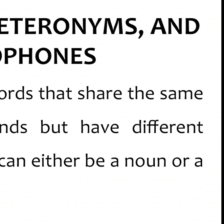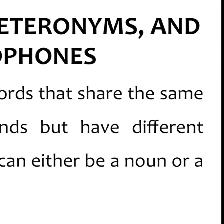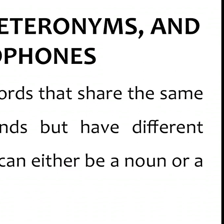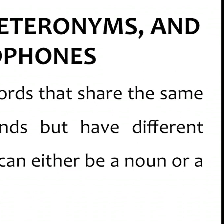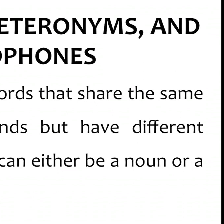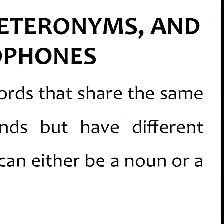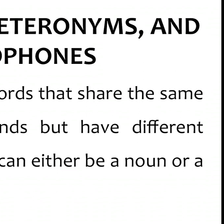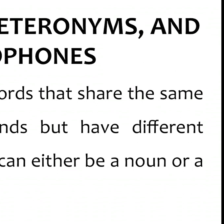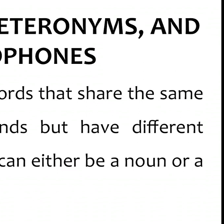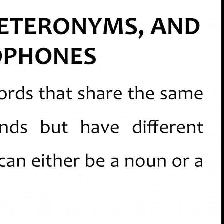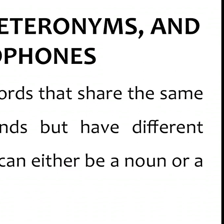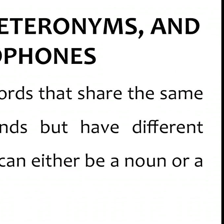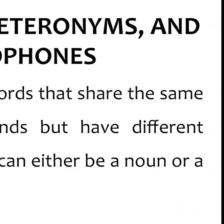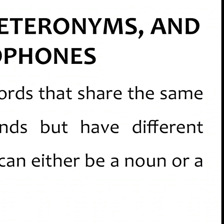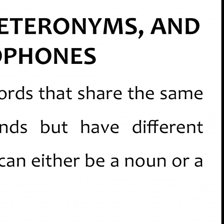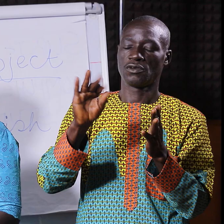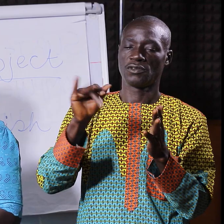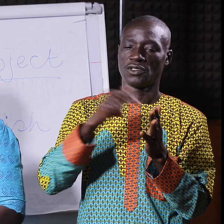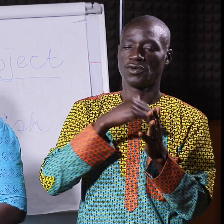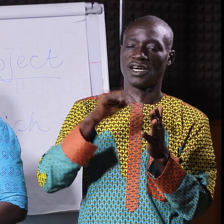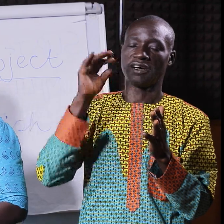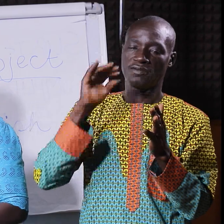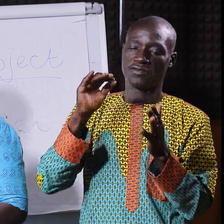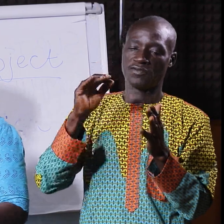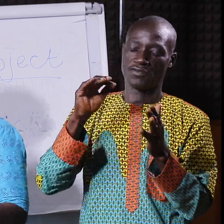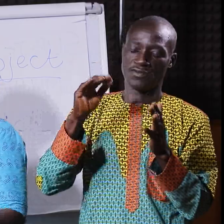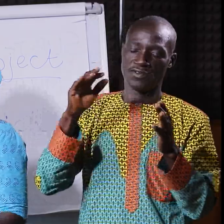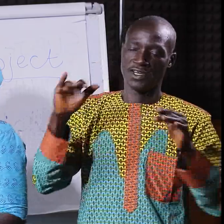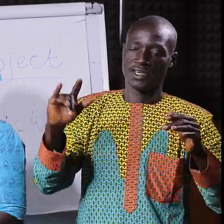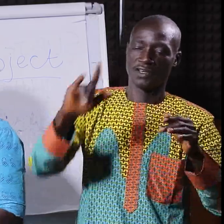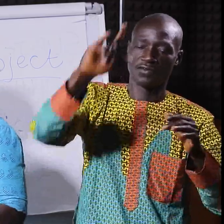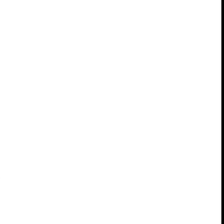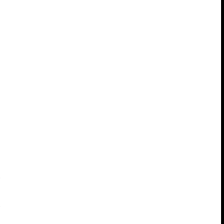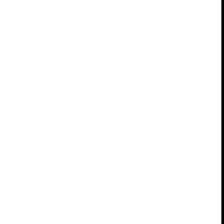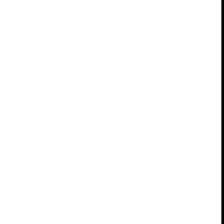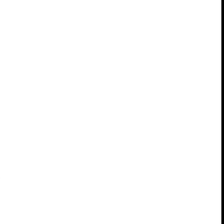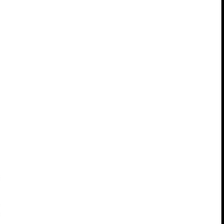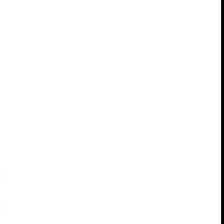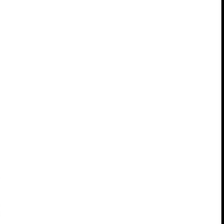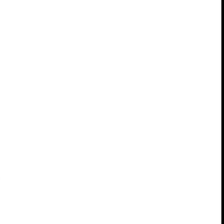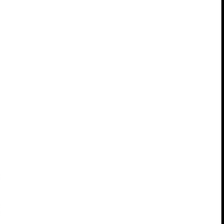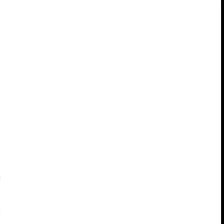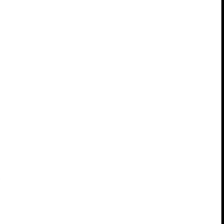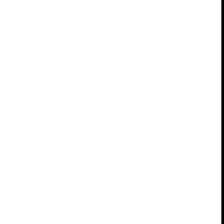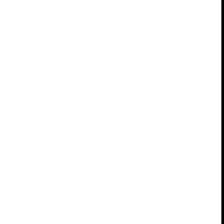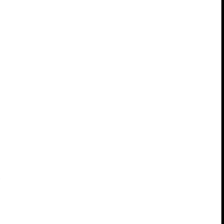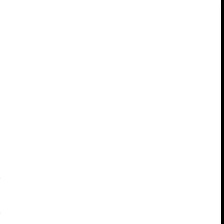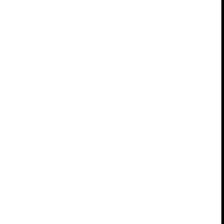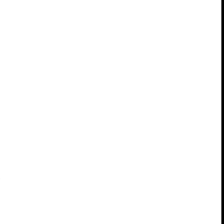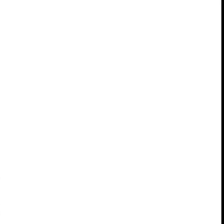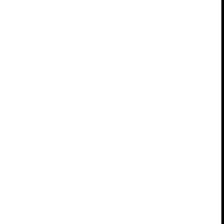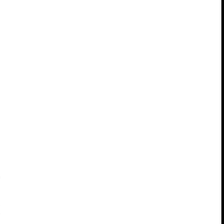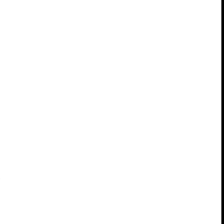of homonyms, we have fly and fly, ring and ring, bear and